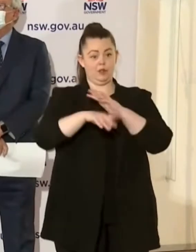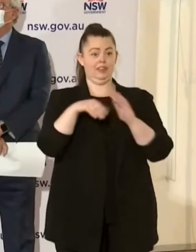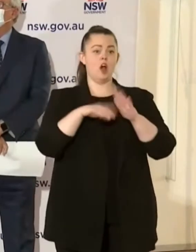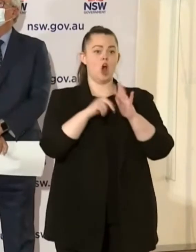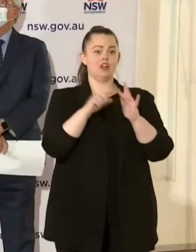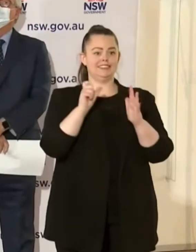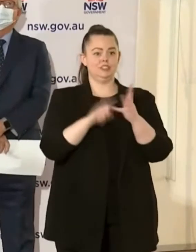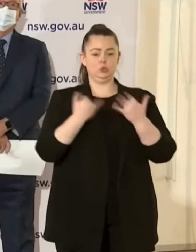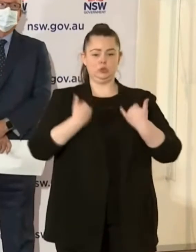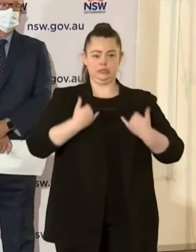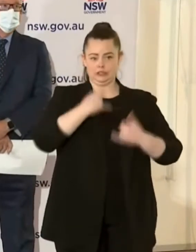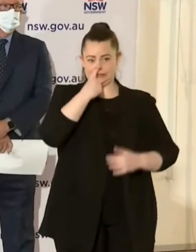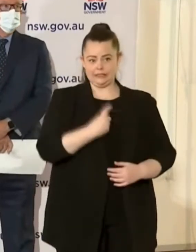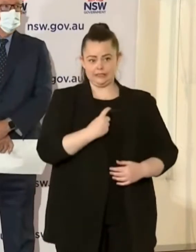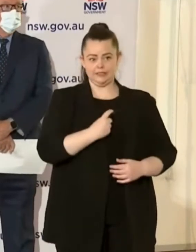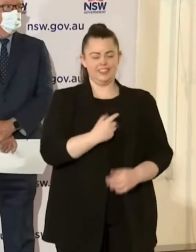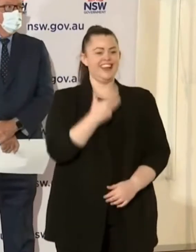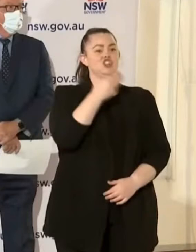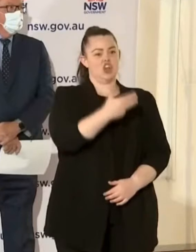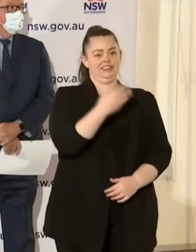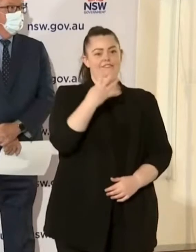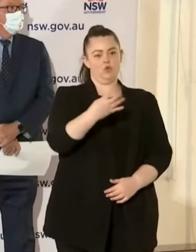and 94 of those requiring ventilation.